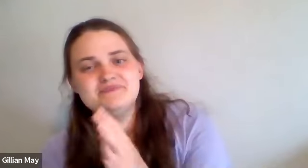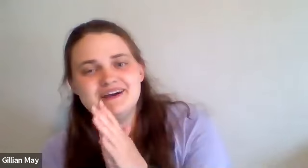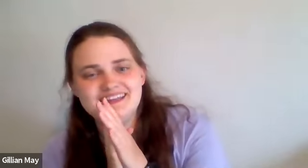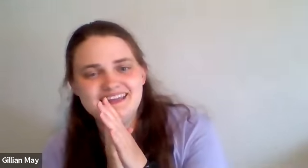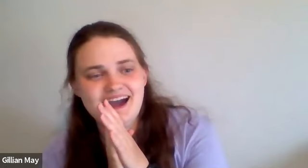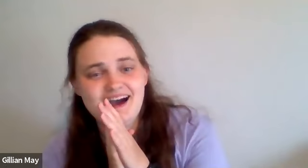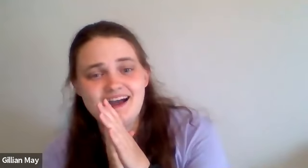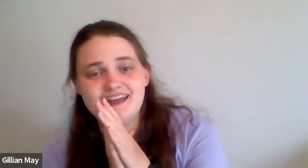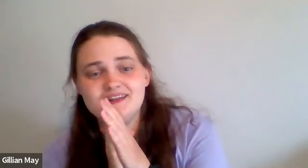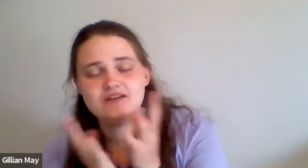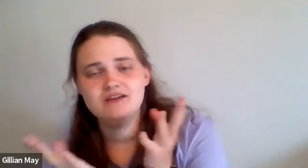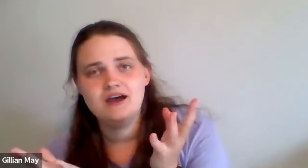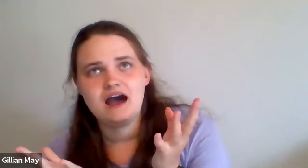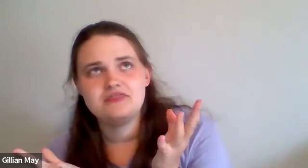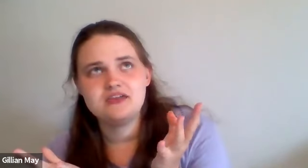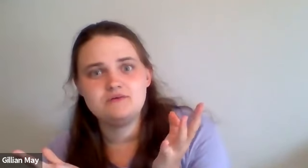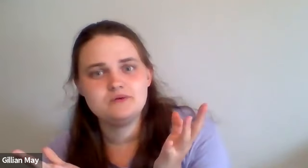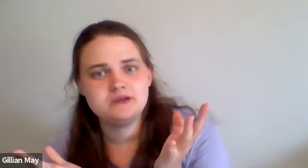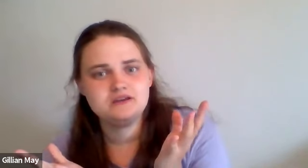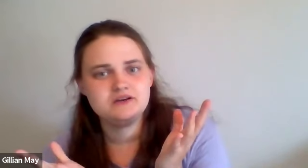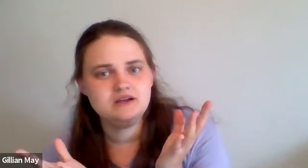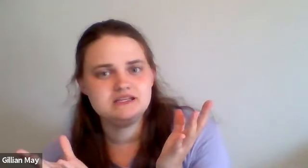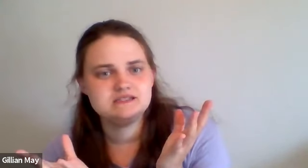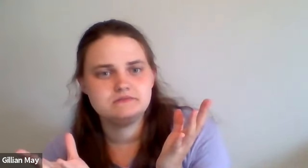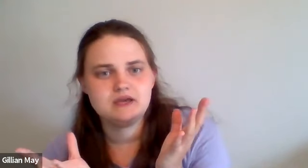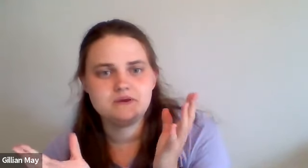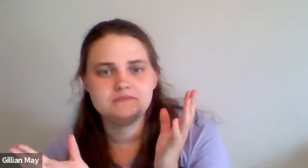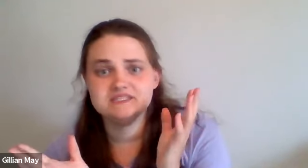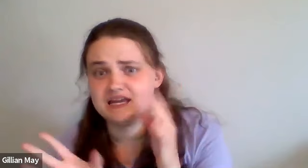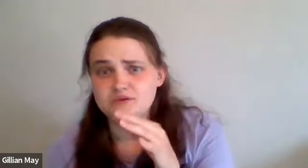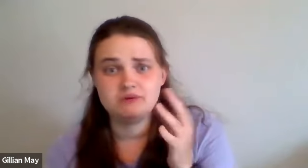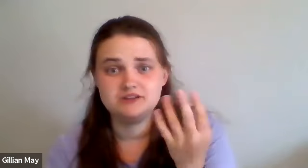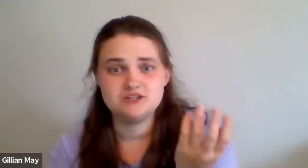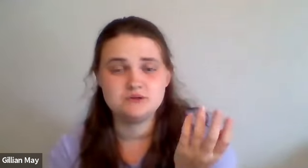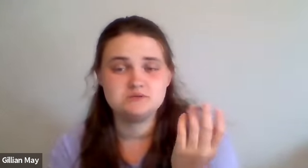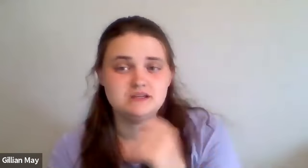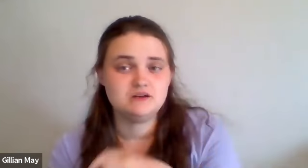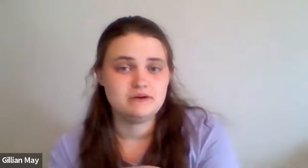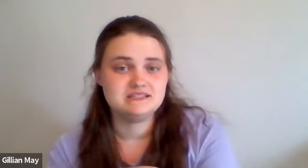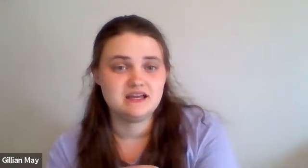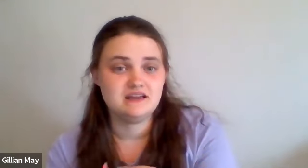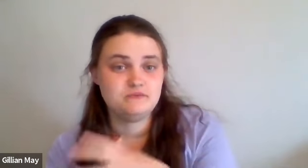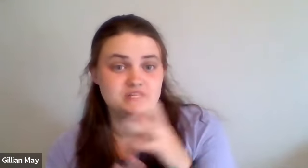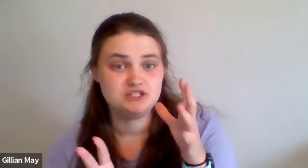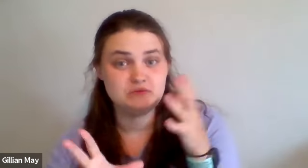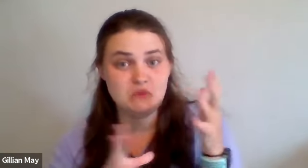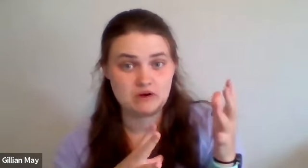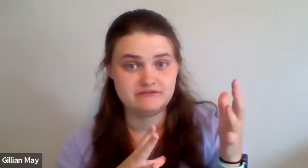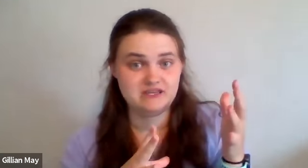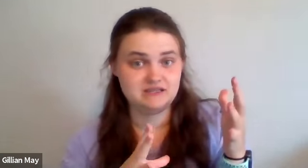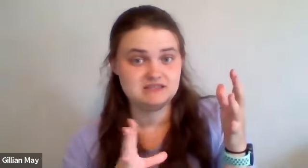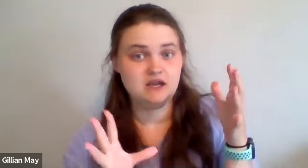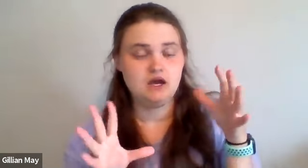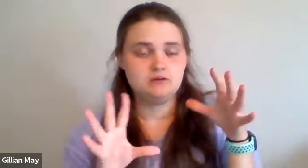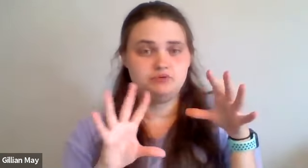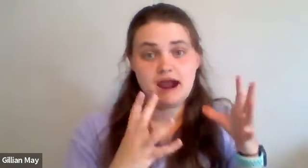But yeah. And I think what would be good is maybe Miss Katie, what we could do is we can always if we do more of these